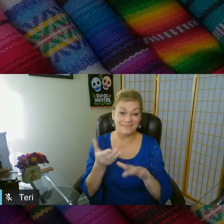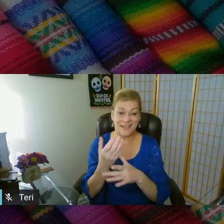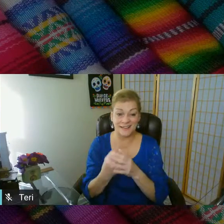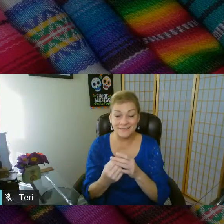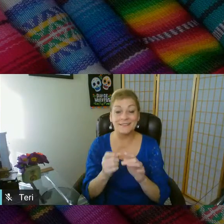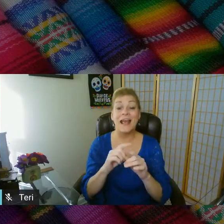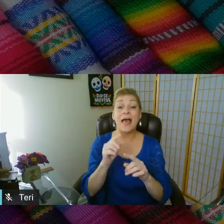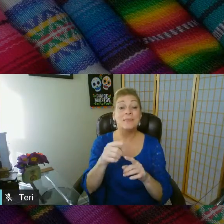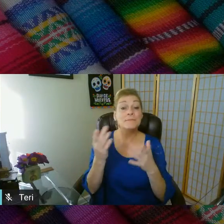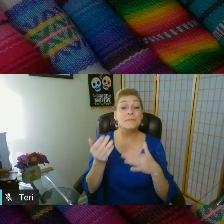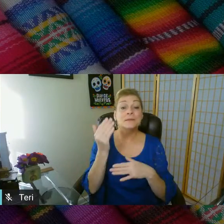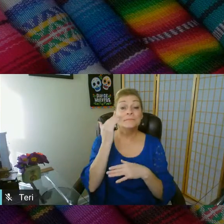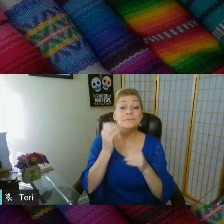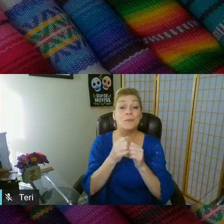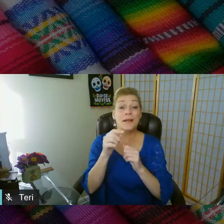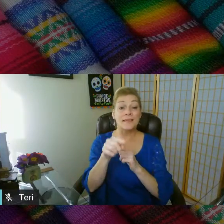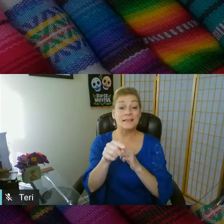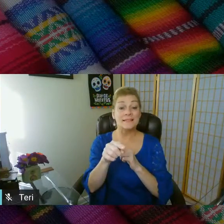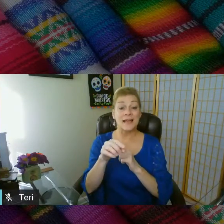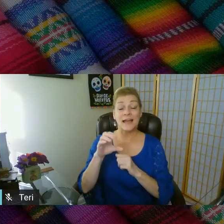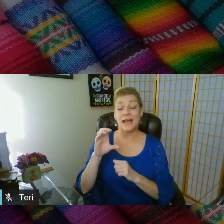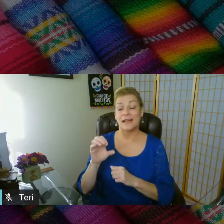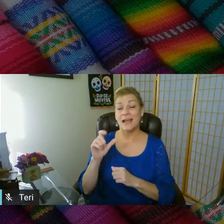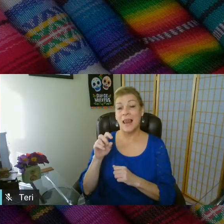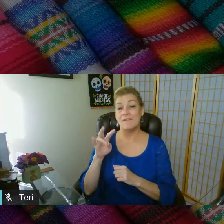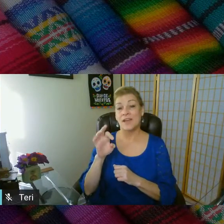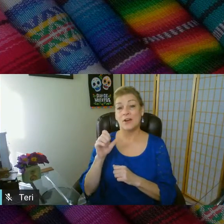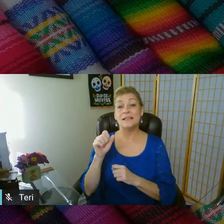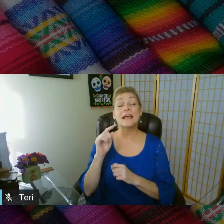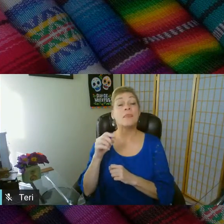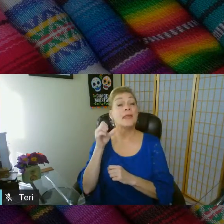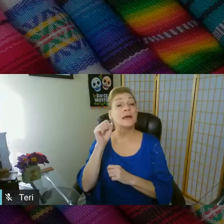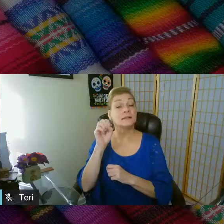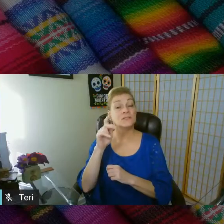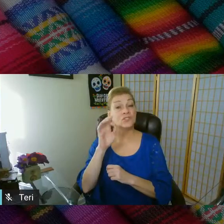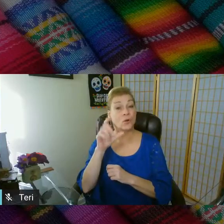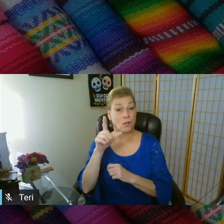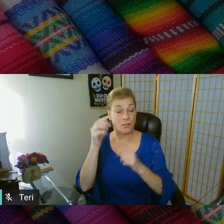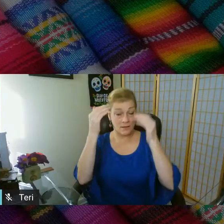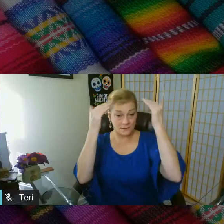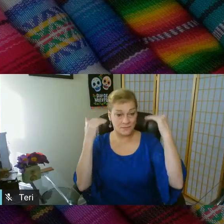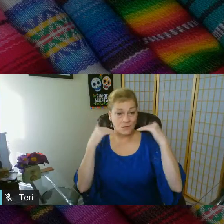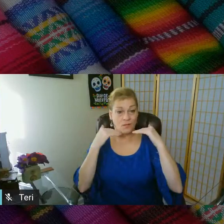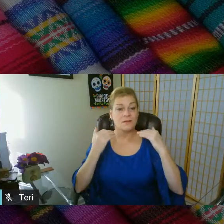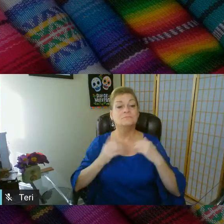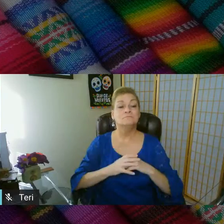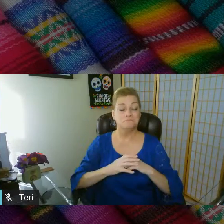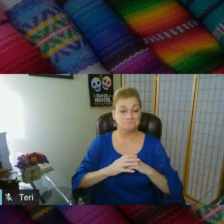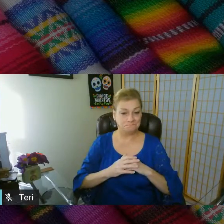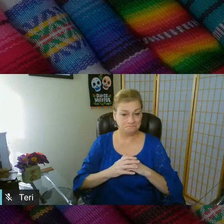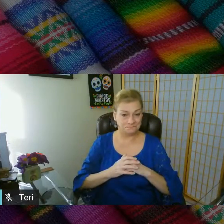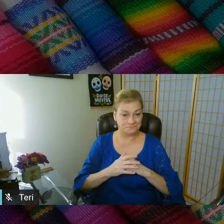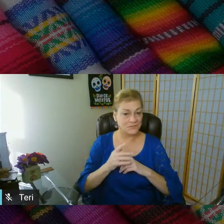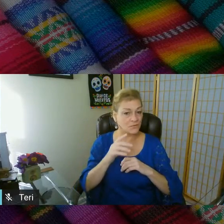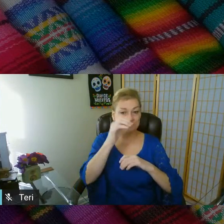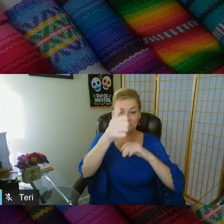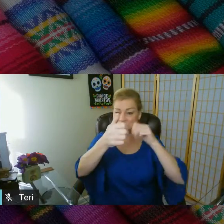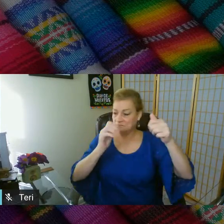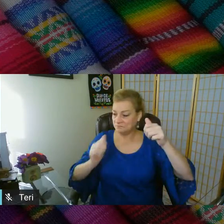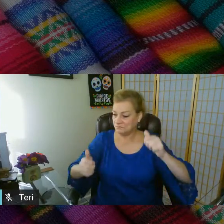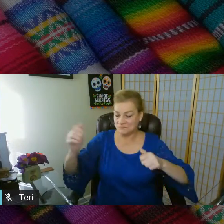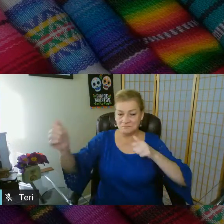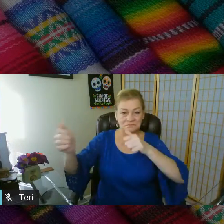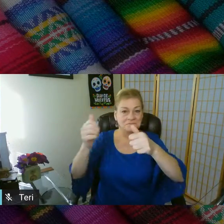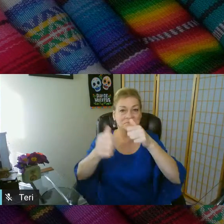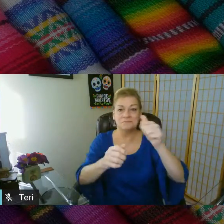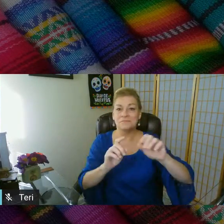very familiar with the calaveras, the skulls. And so those are also all around. You'll see the vases